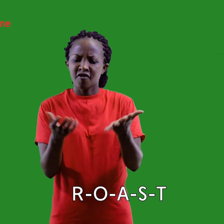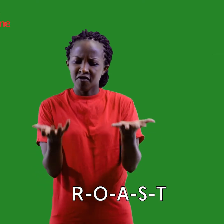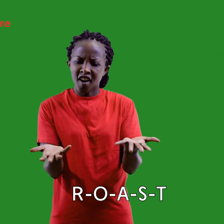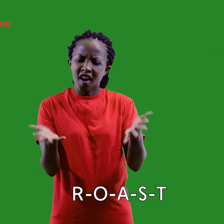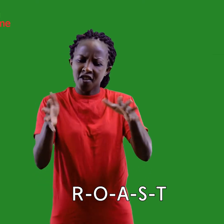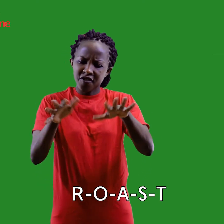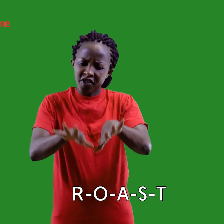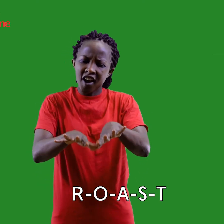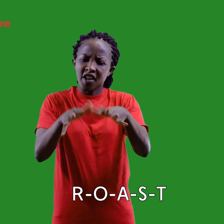Roast.